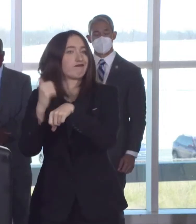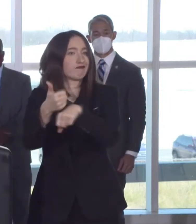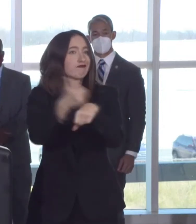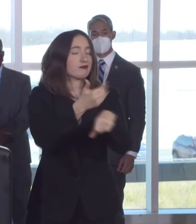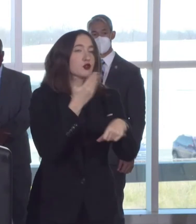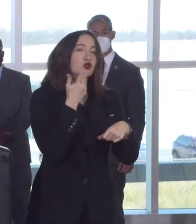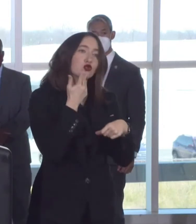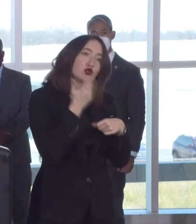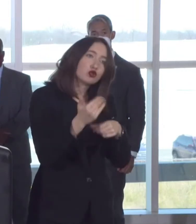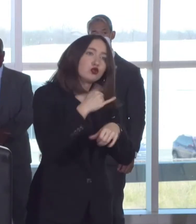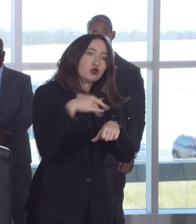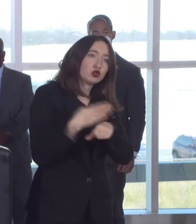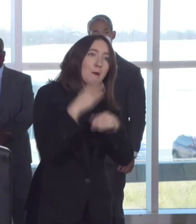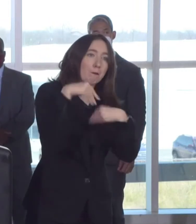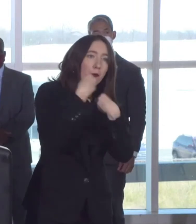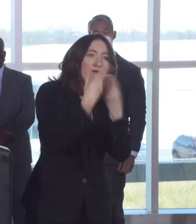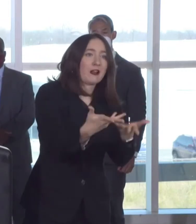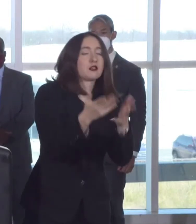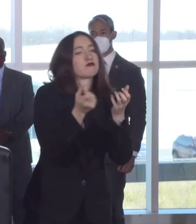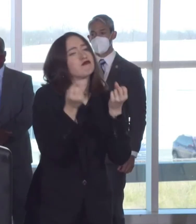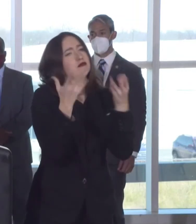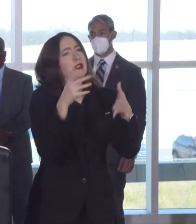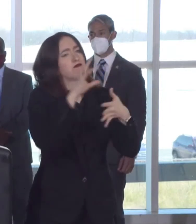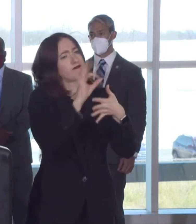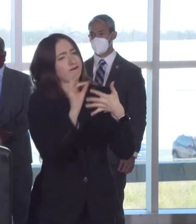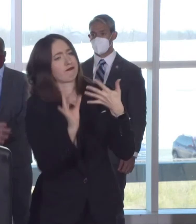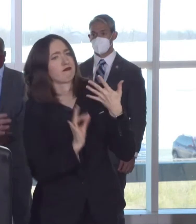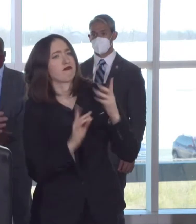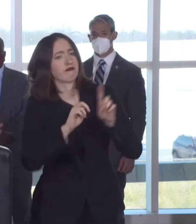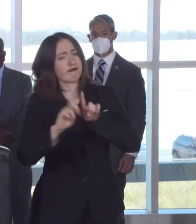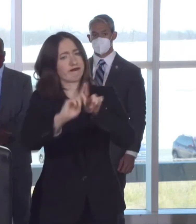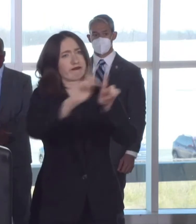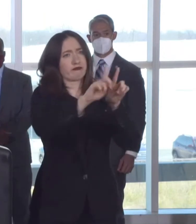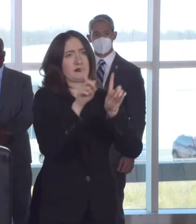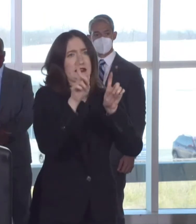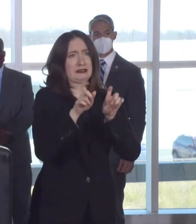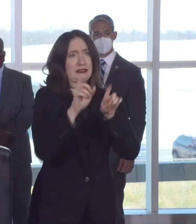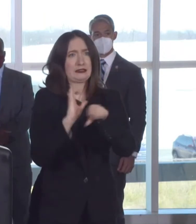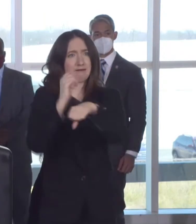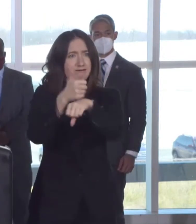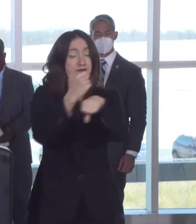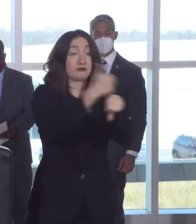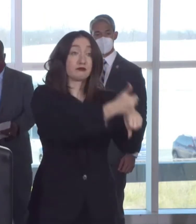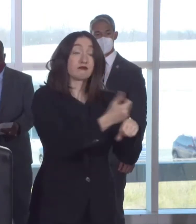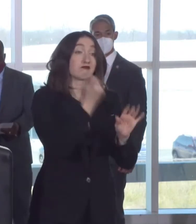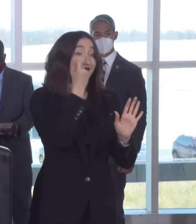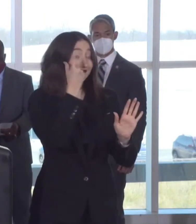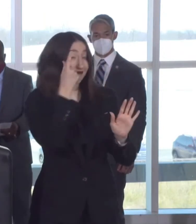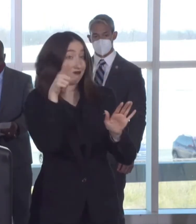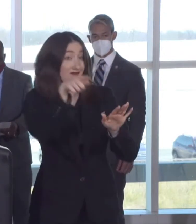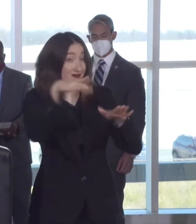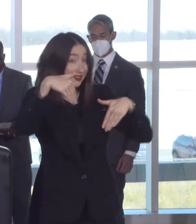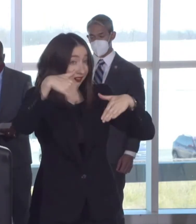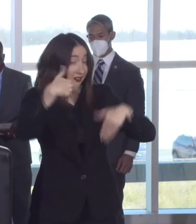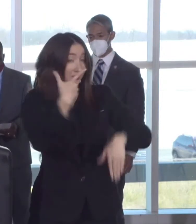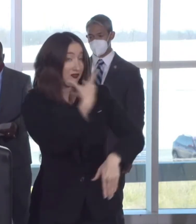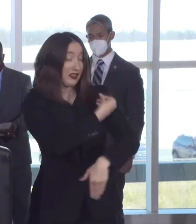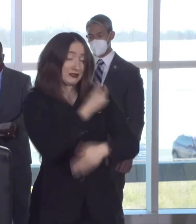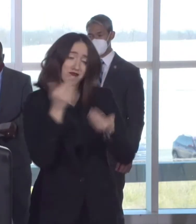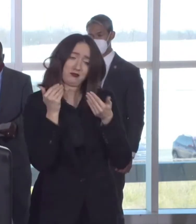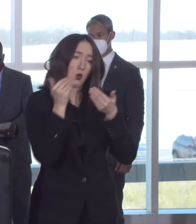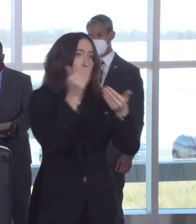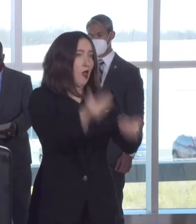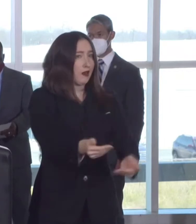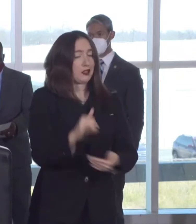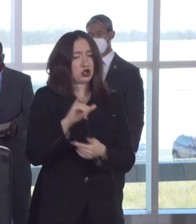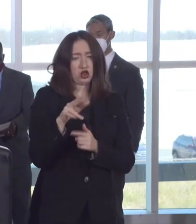of providing a number of testing sites. It's never too late to get the vaccine. Just since